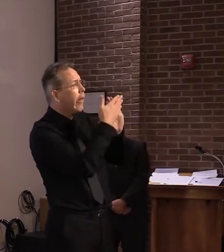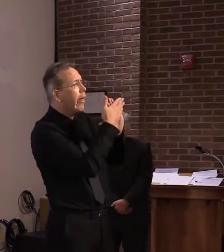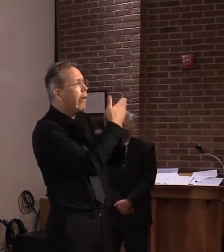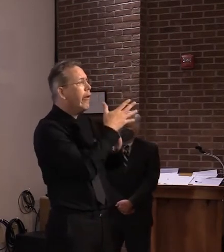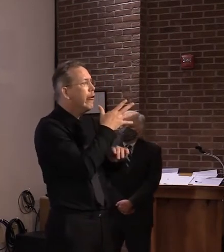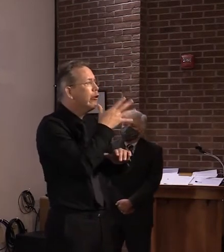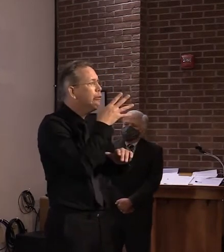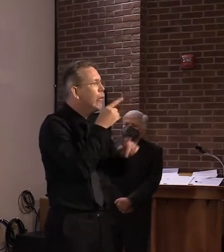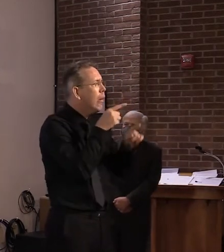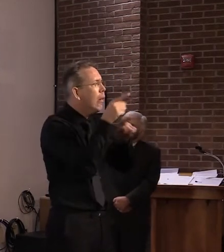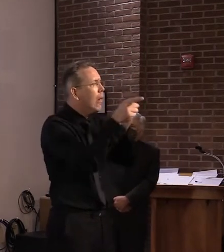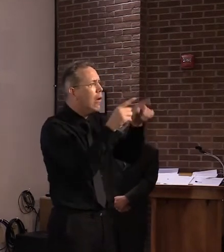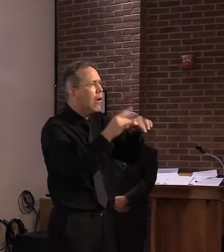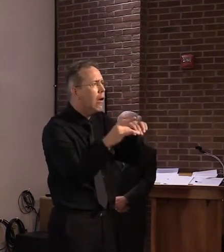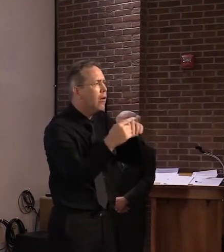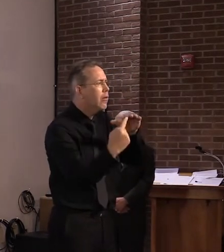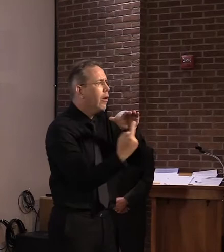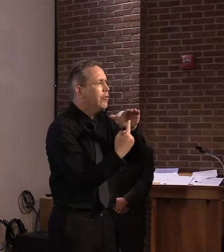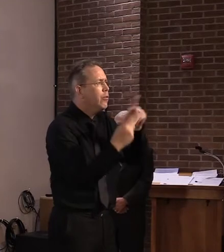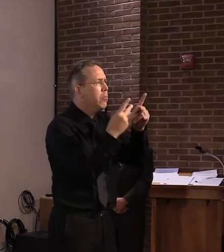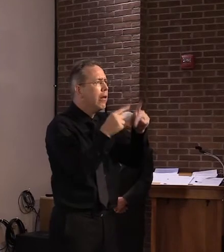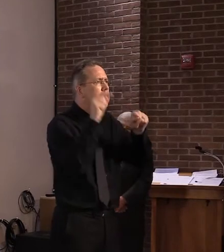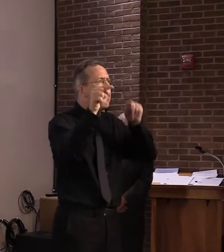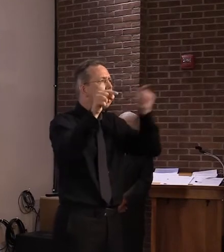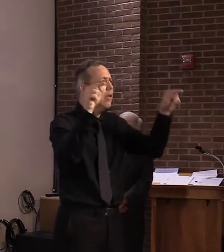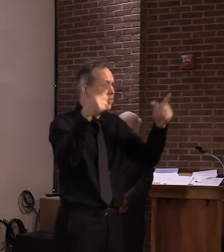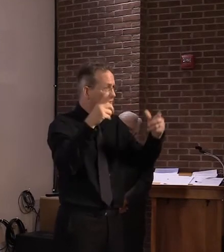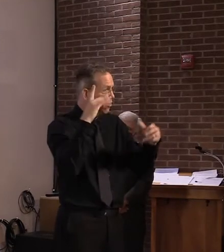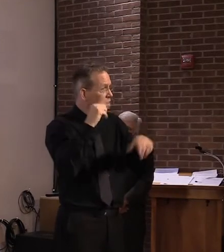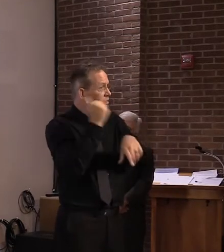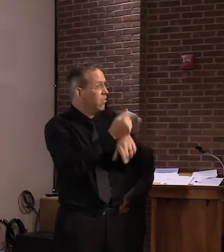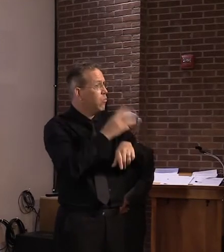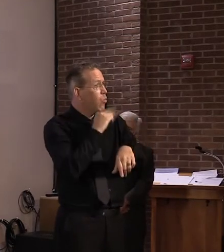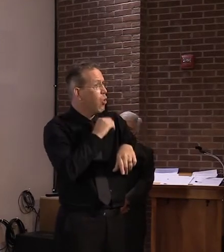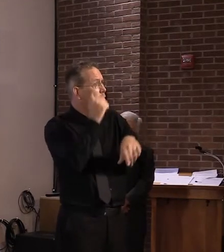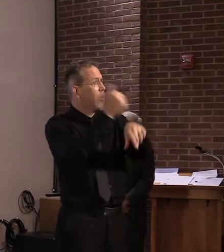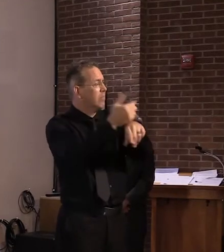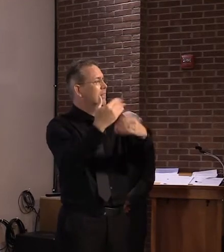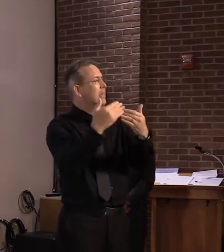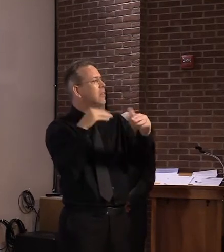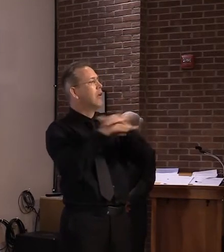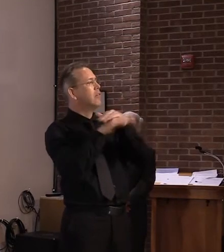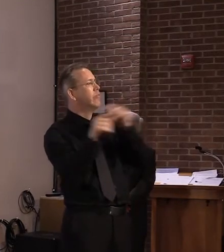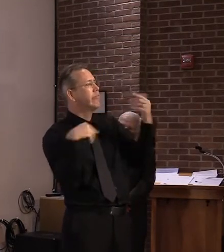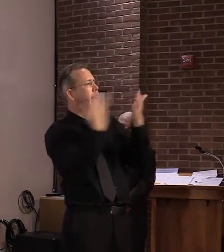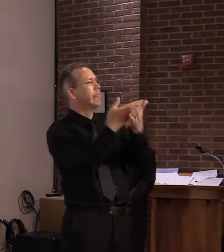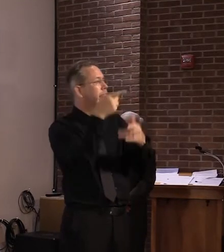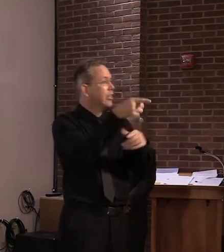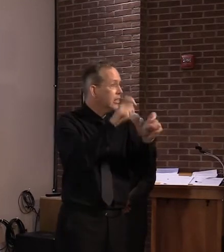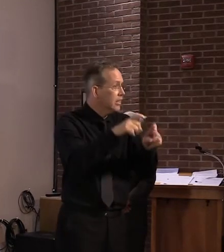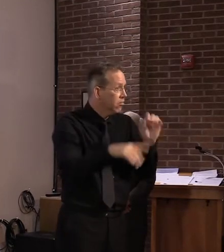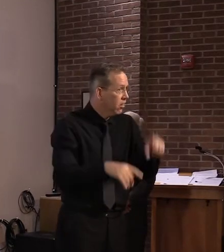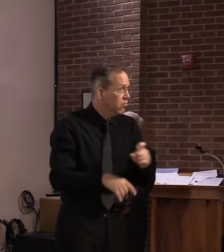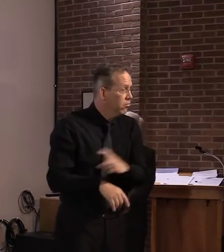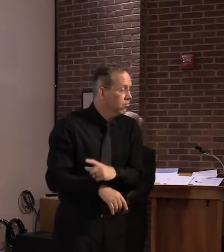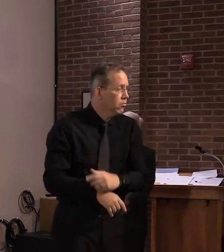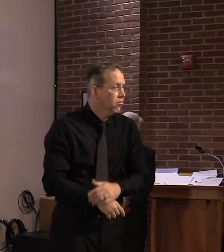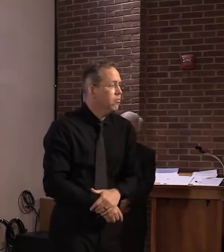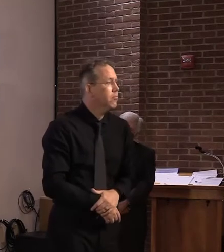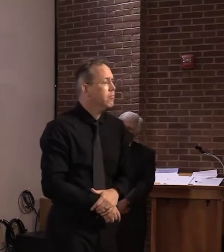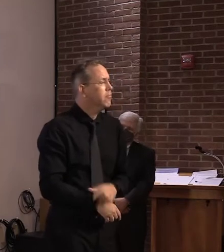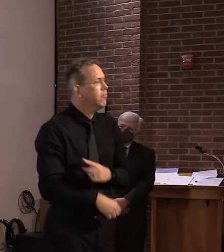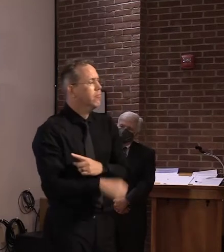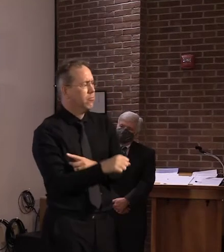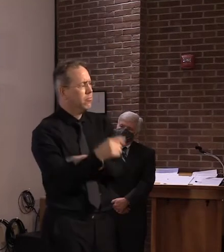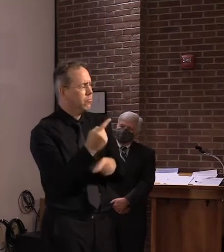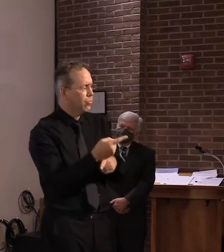commercial entities in existing locations to fill that gap? Oh, there are many, many reasons. You cite one, which I think is a very reasonable one,